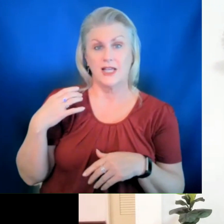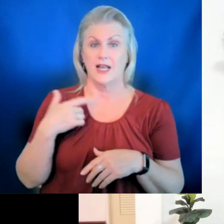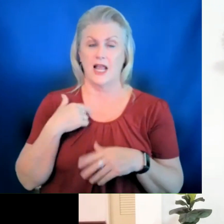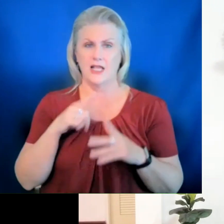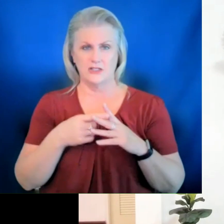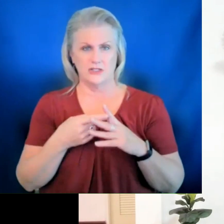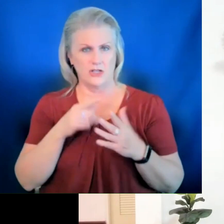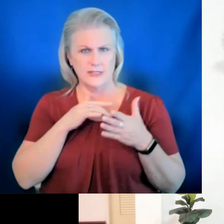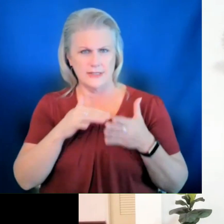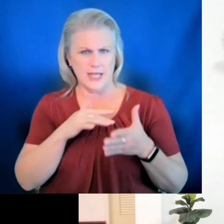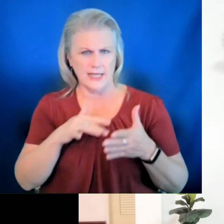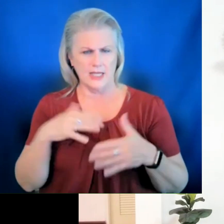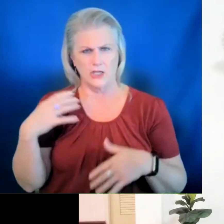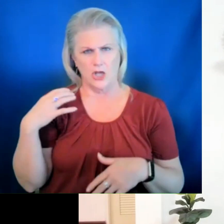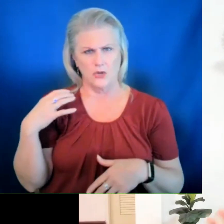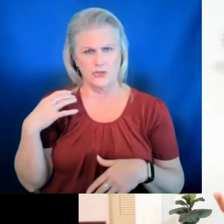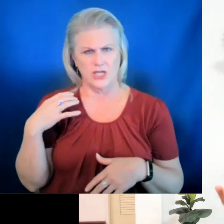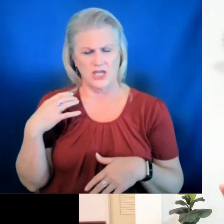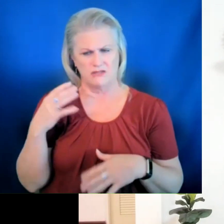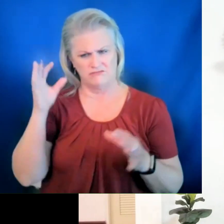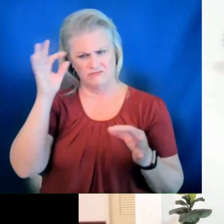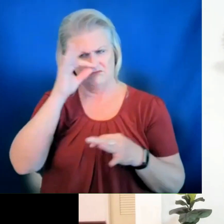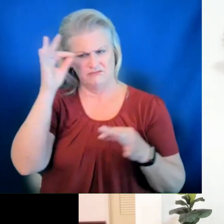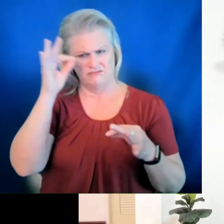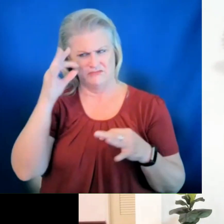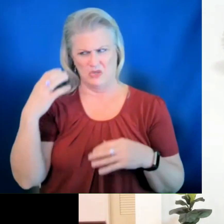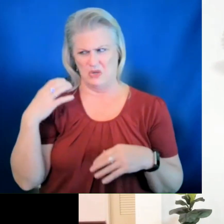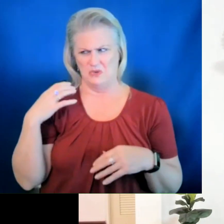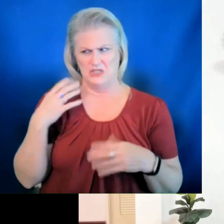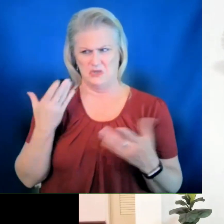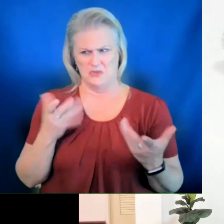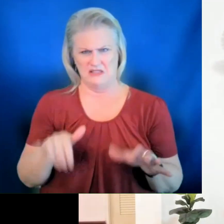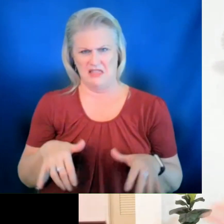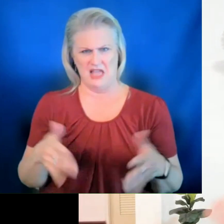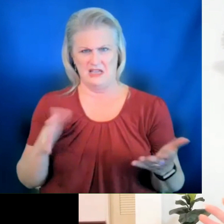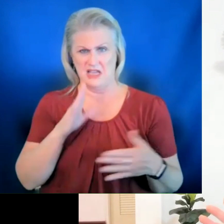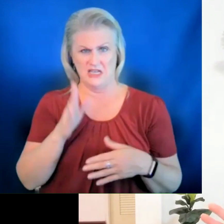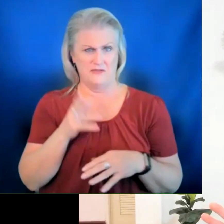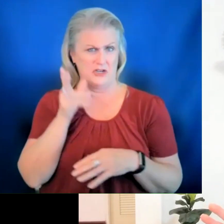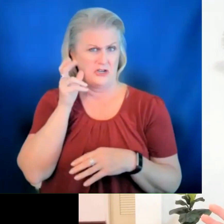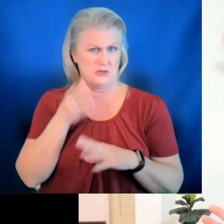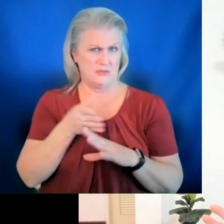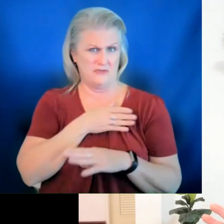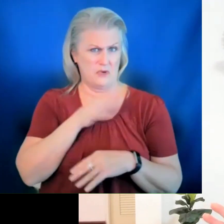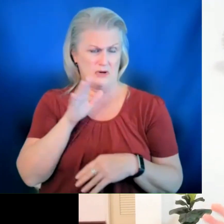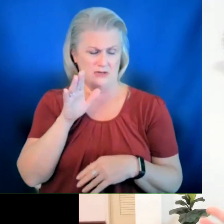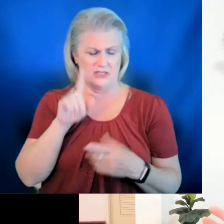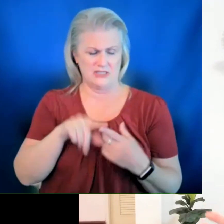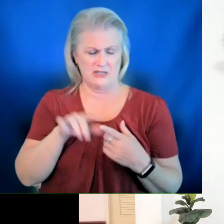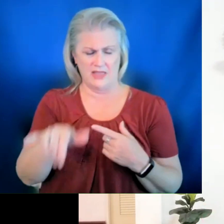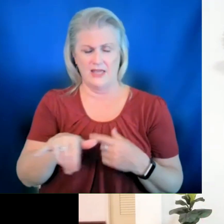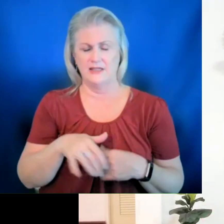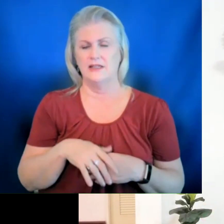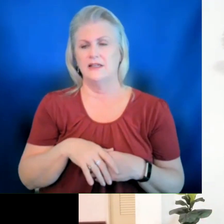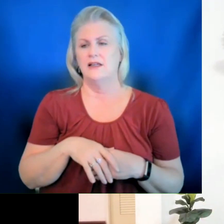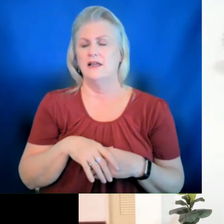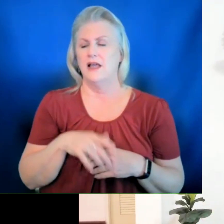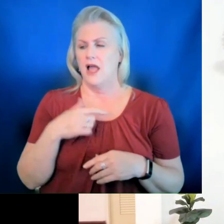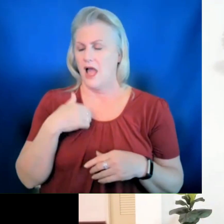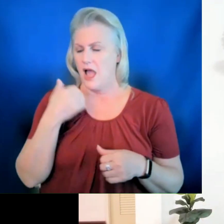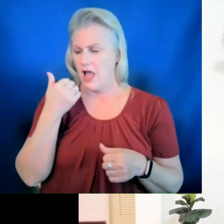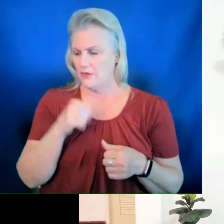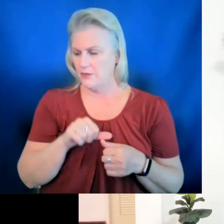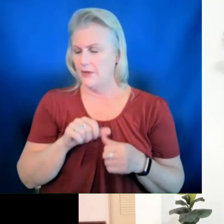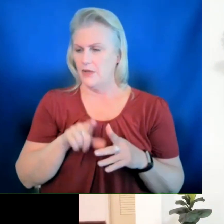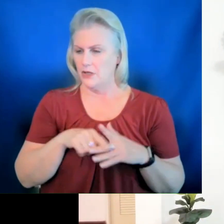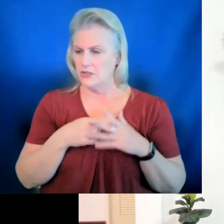when I started studying coaching, like I had no idea what coaching is. I never heard about coaching until then. I